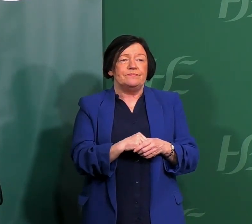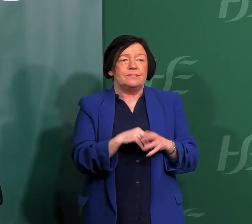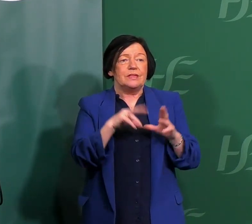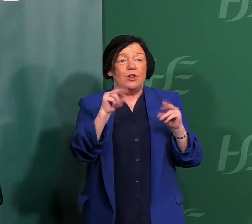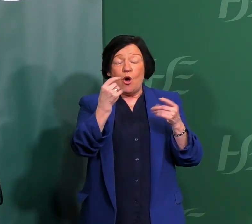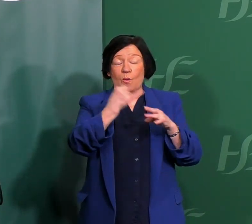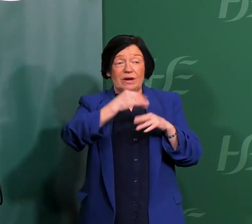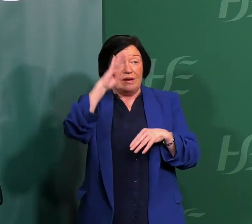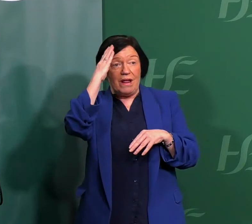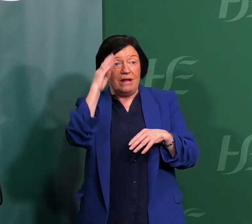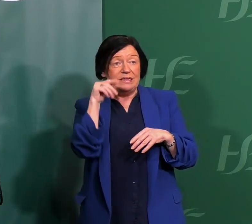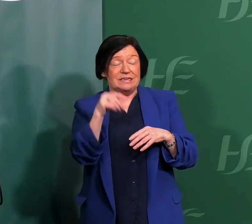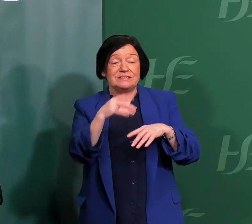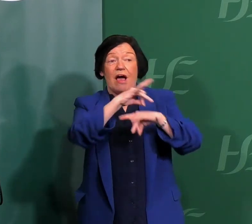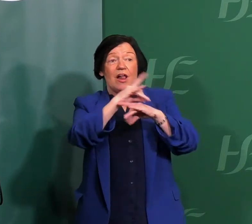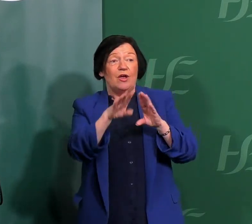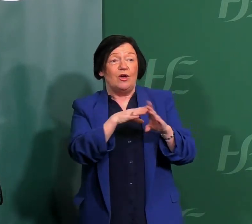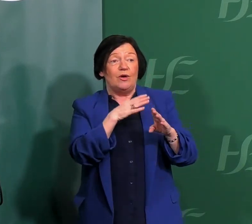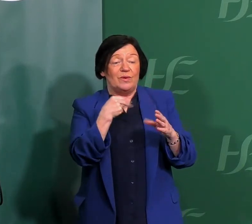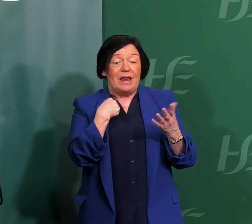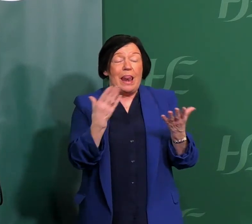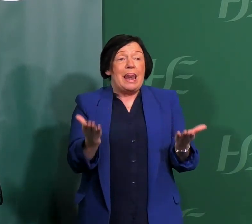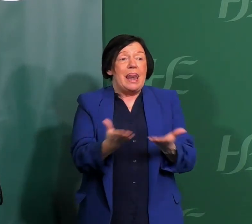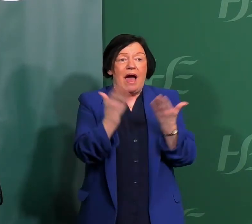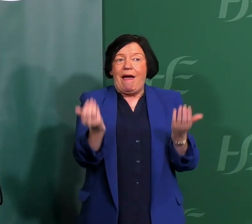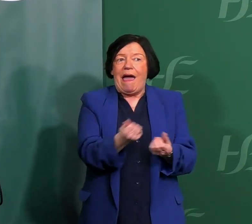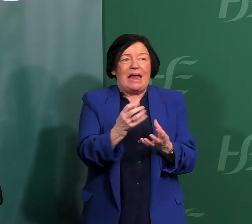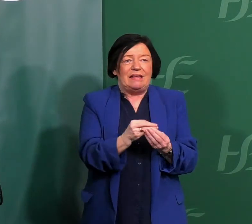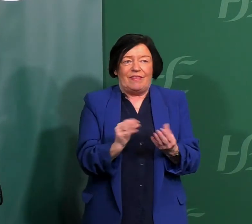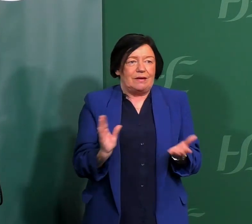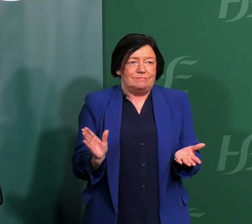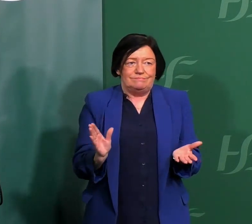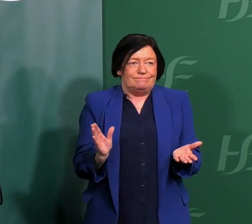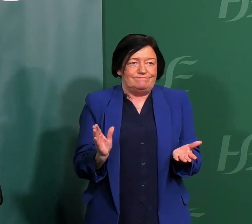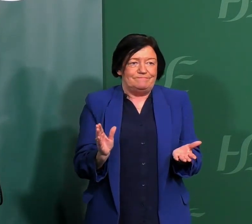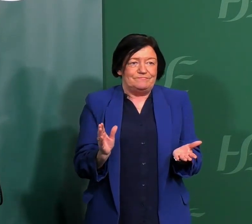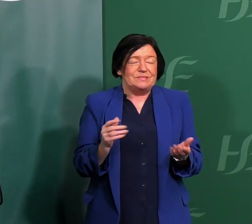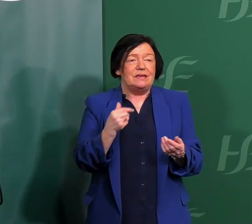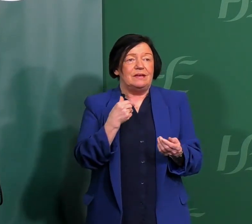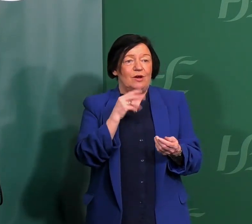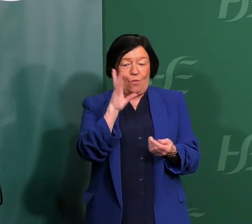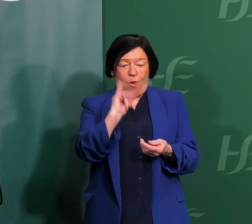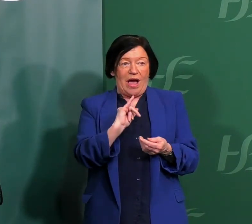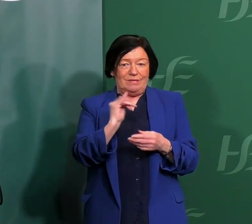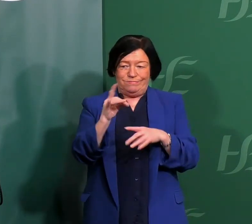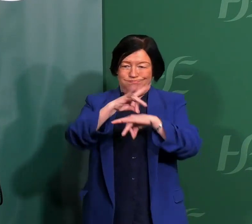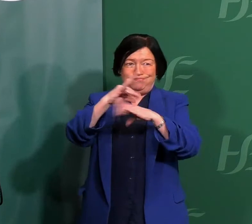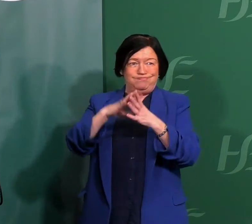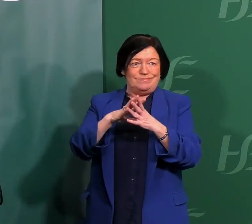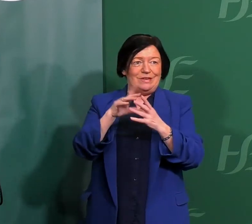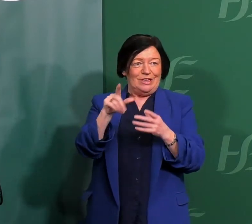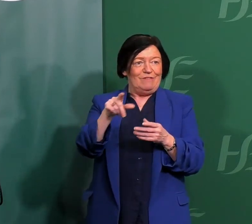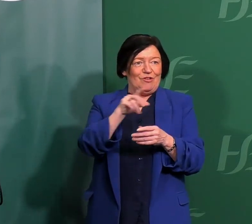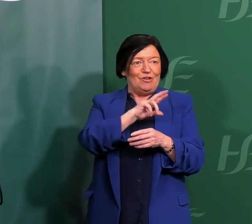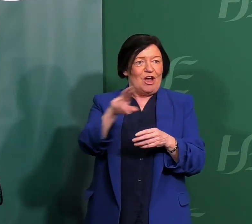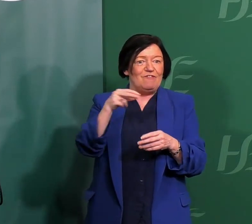Nobody in Ireland is hospitalised with mild anything. Why would you be hospitalised with mild anything? We spend a lot of time